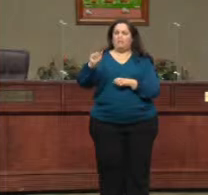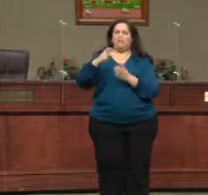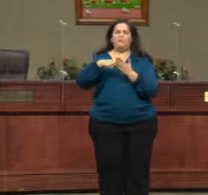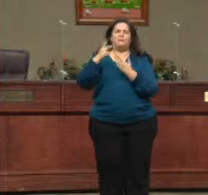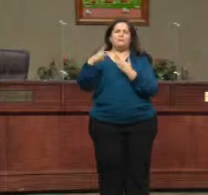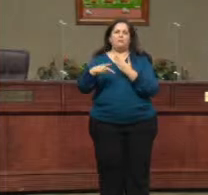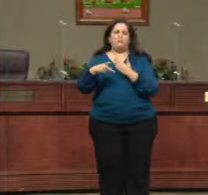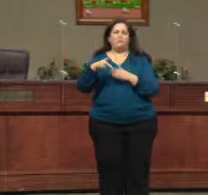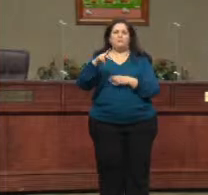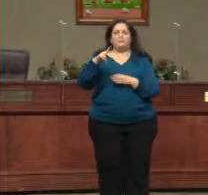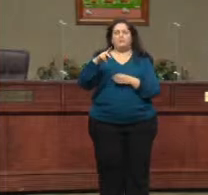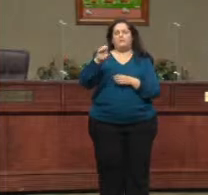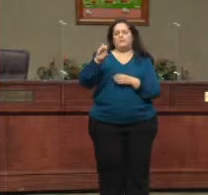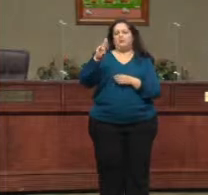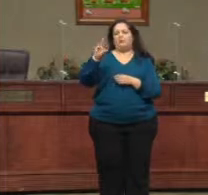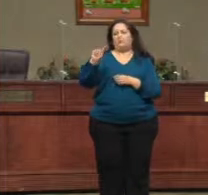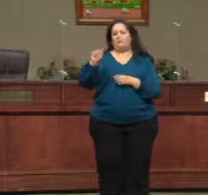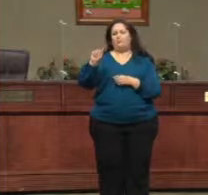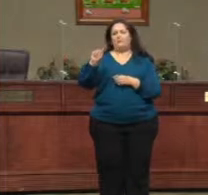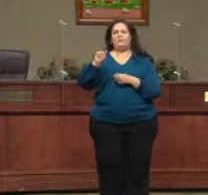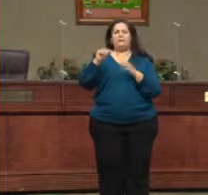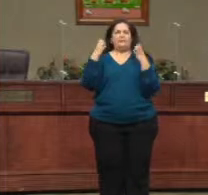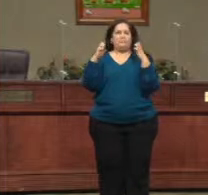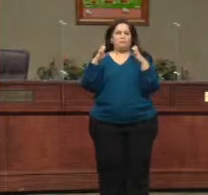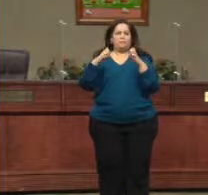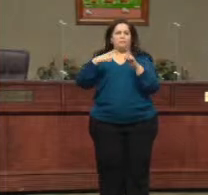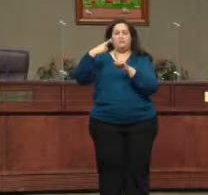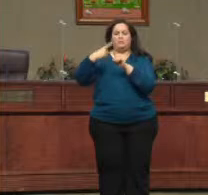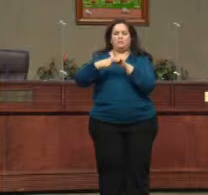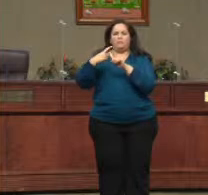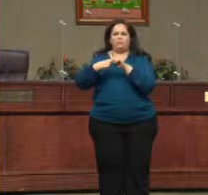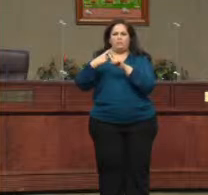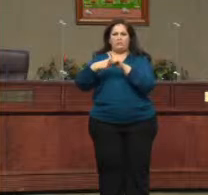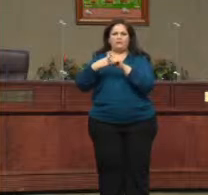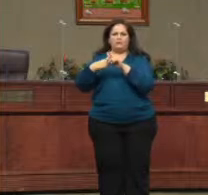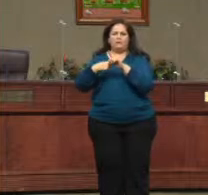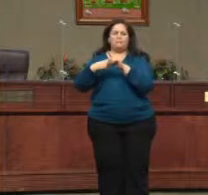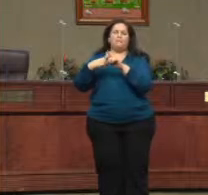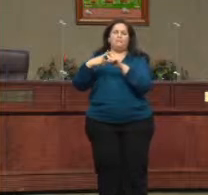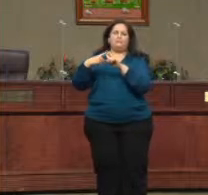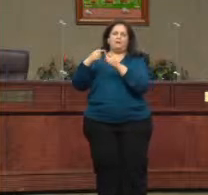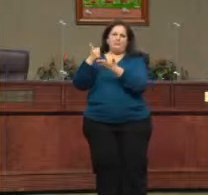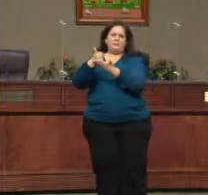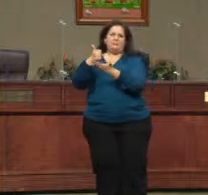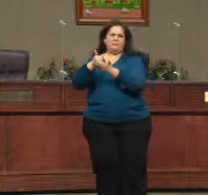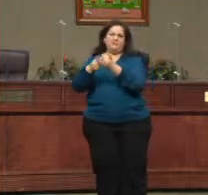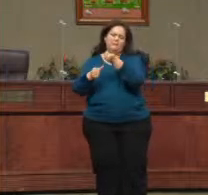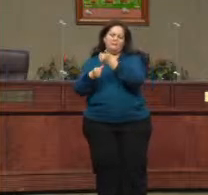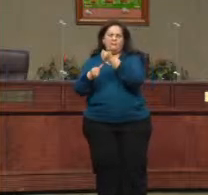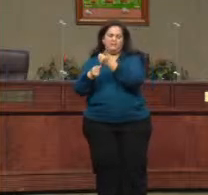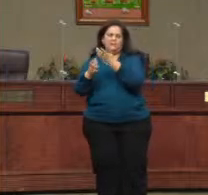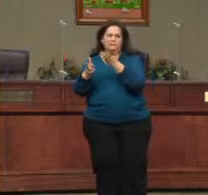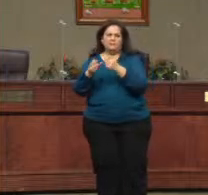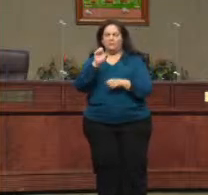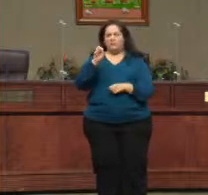hear ERA sometimes associated with what? A real estate company. So it's going to be associated with